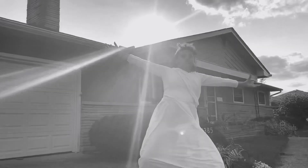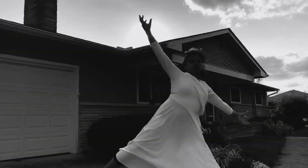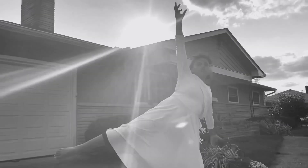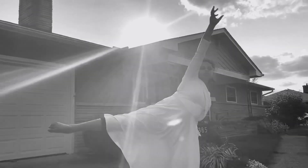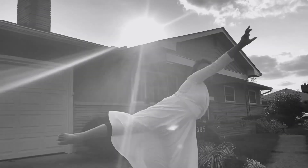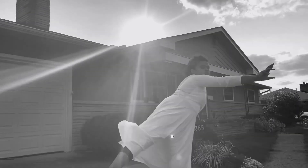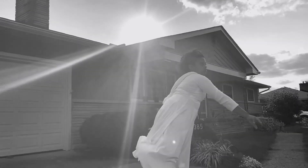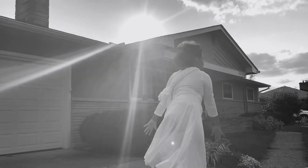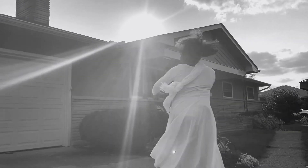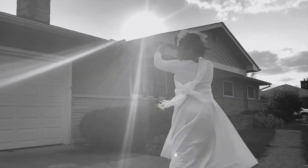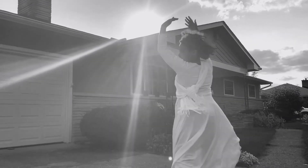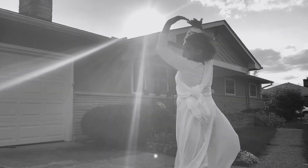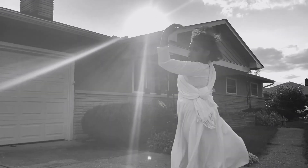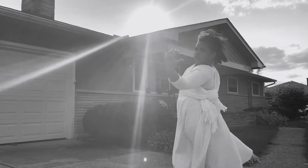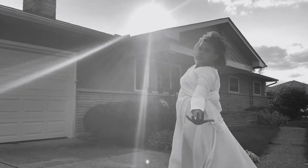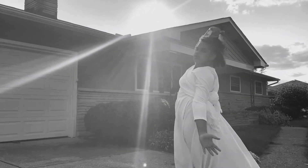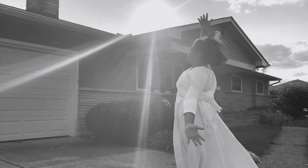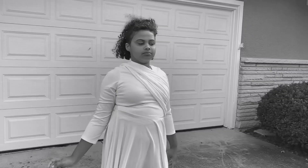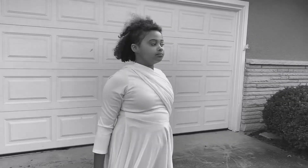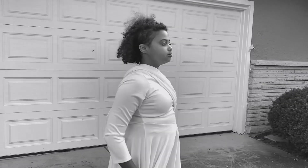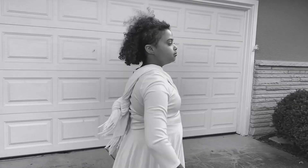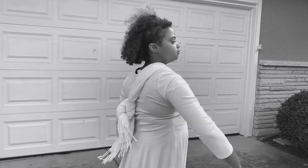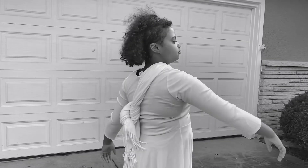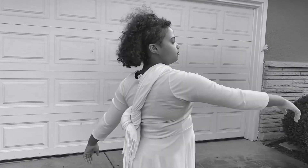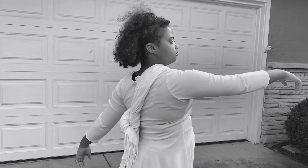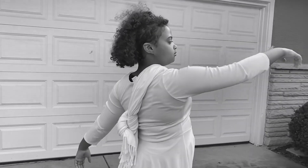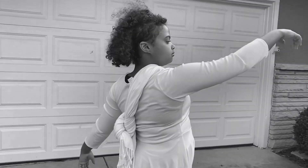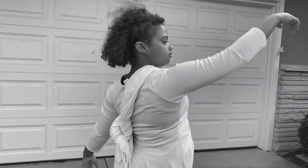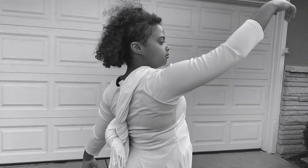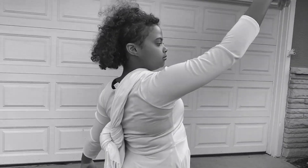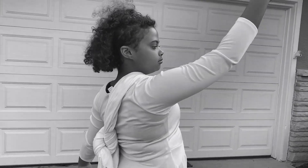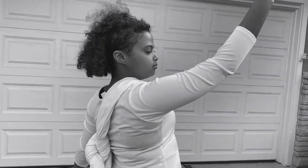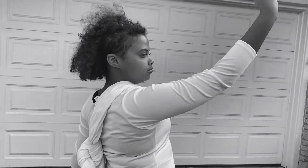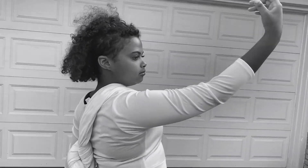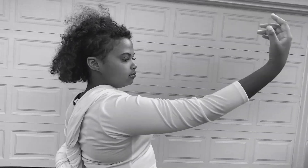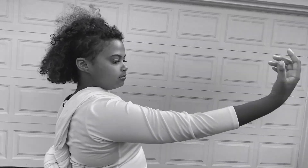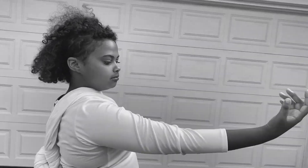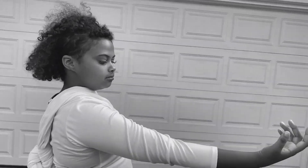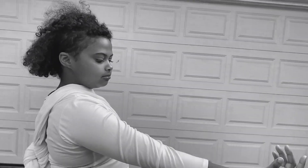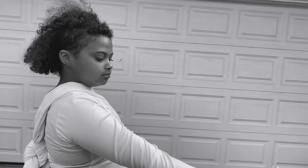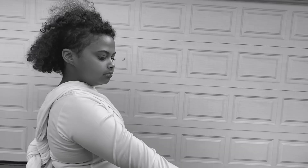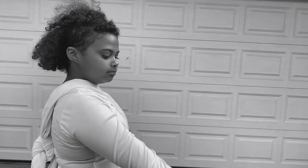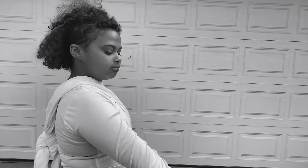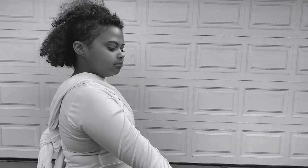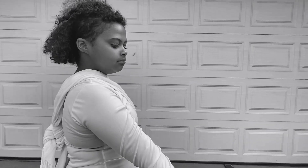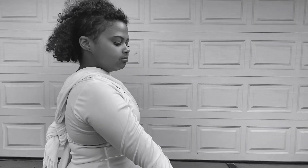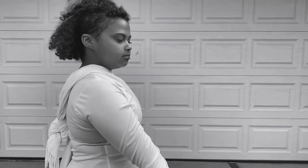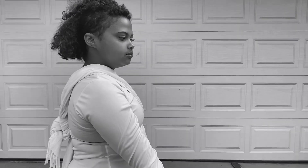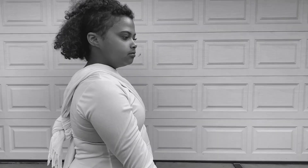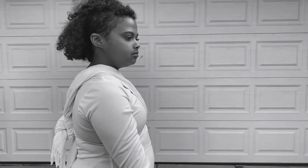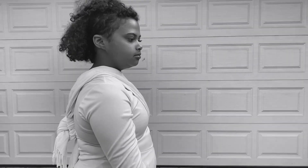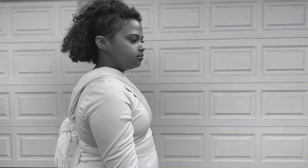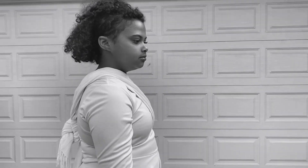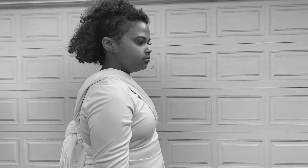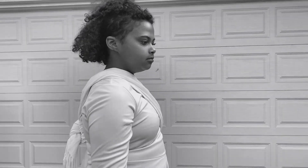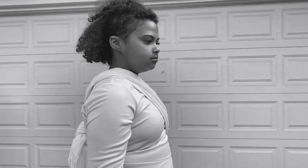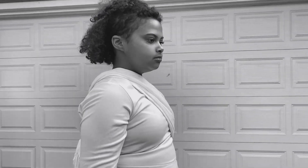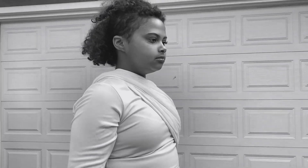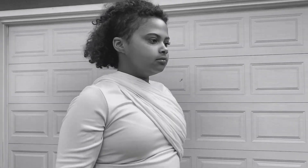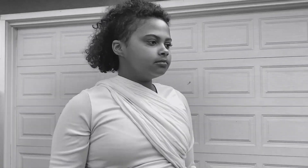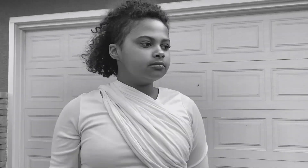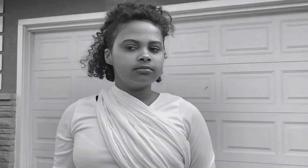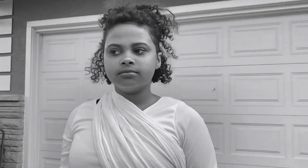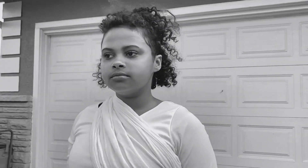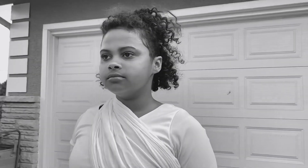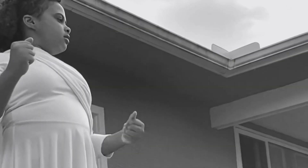apart this high I'm